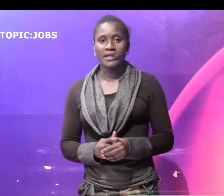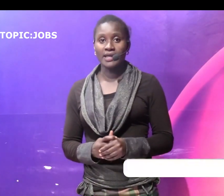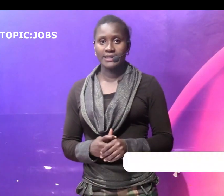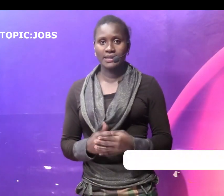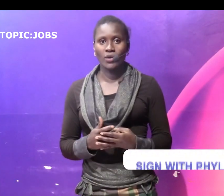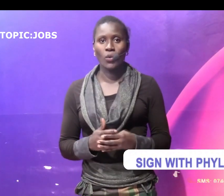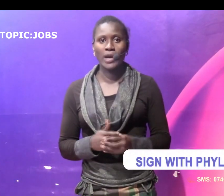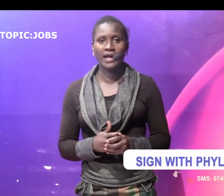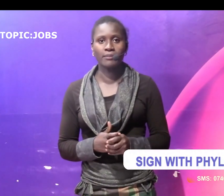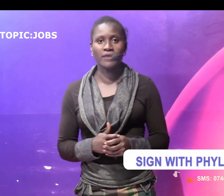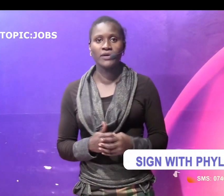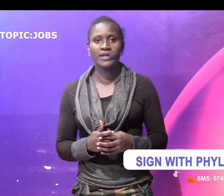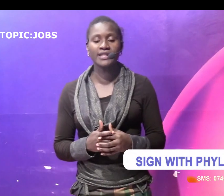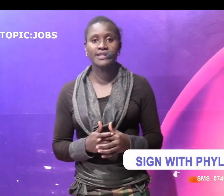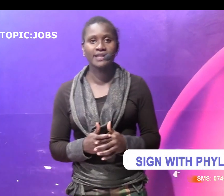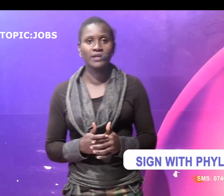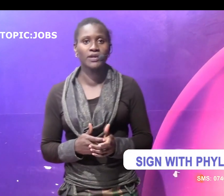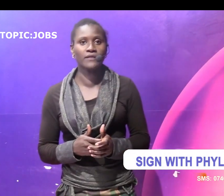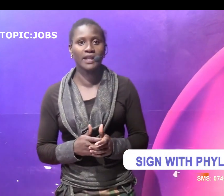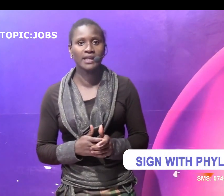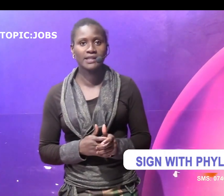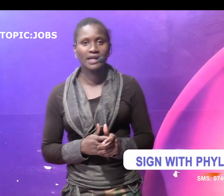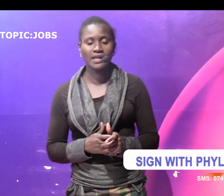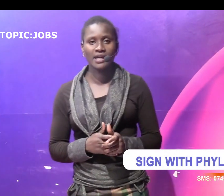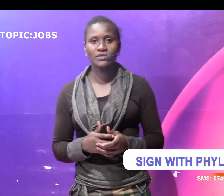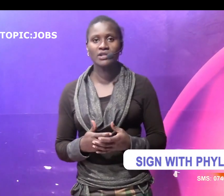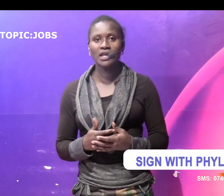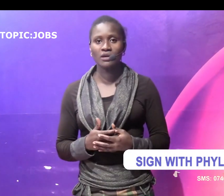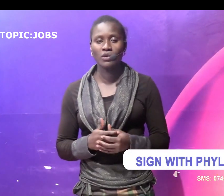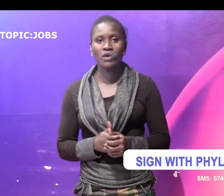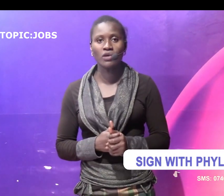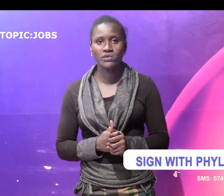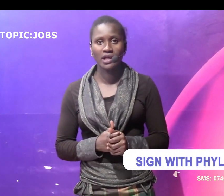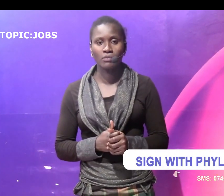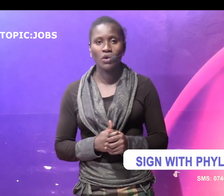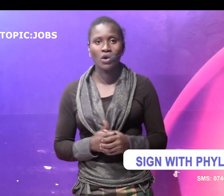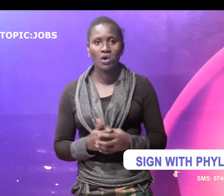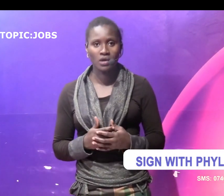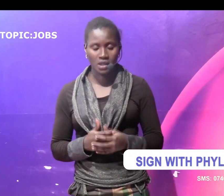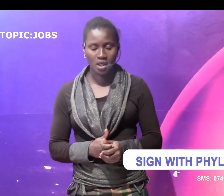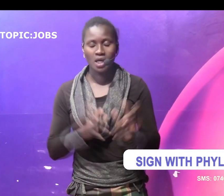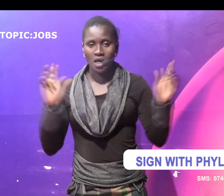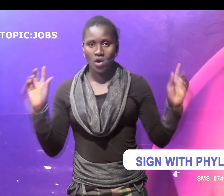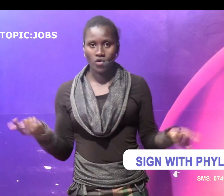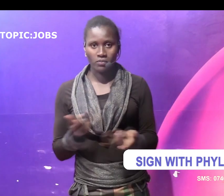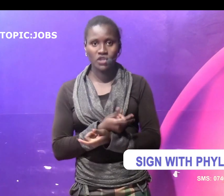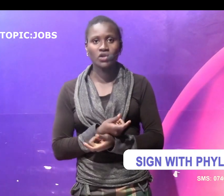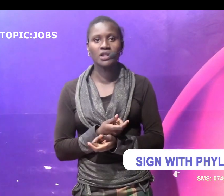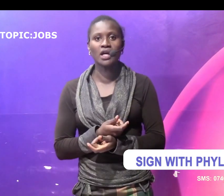Yes, welcome my viewer. This is Sign with Phylis, and here today we are going to learn more on occupation. I hope the